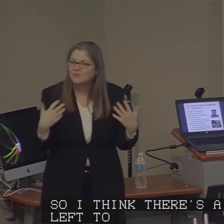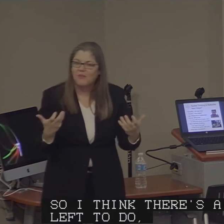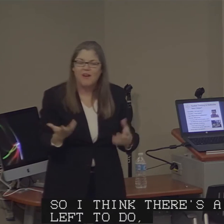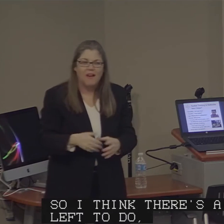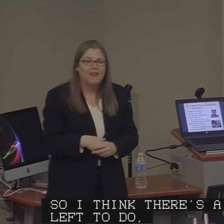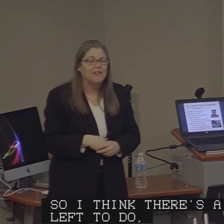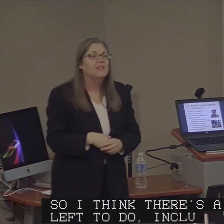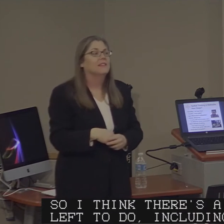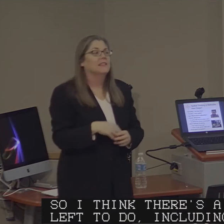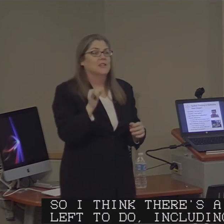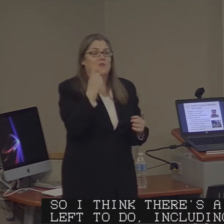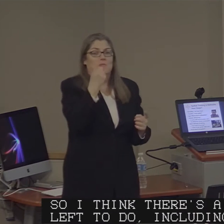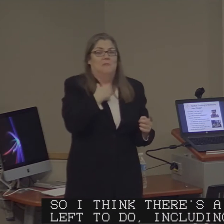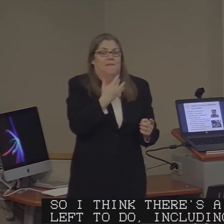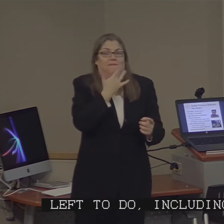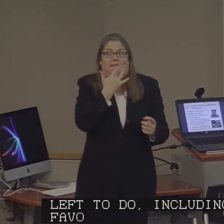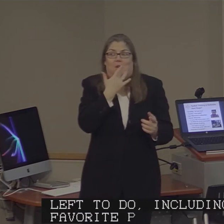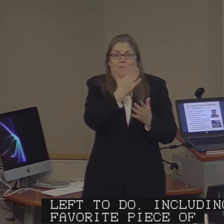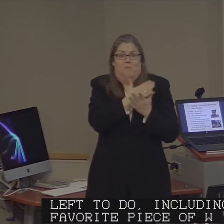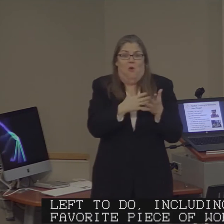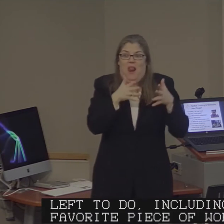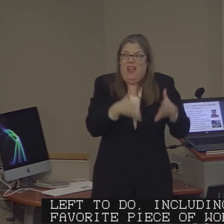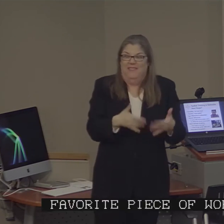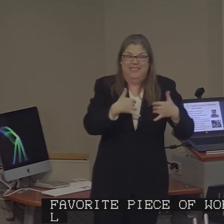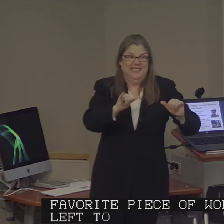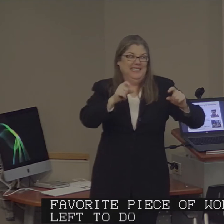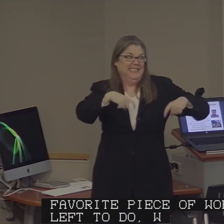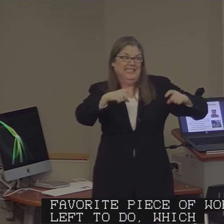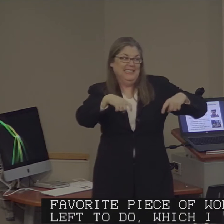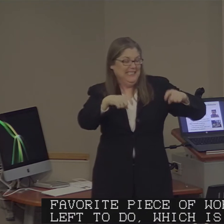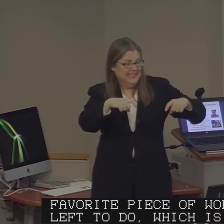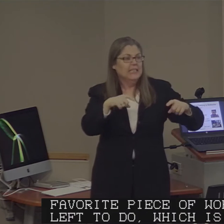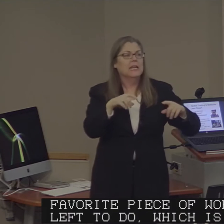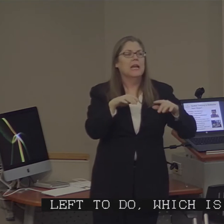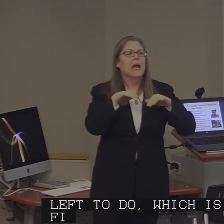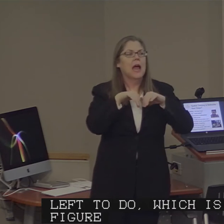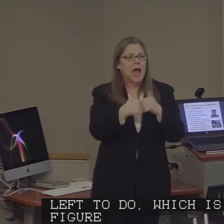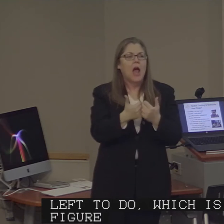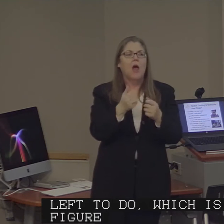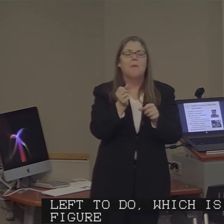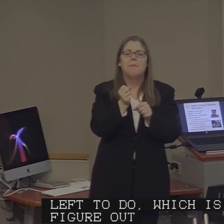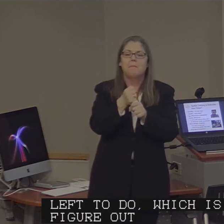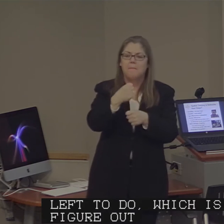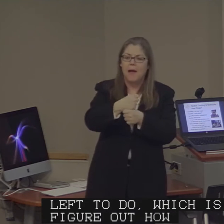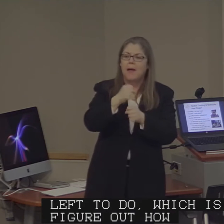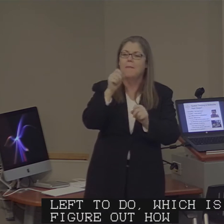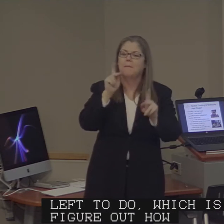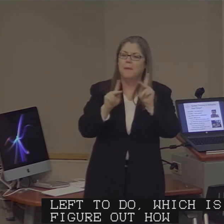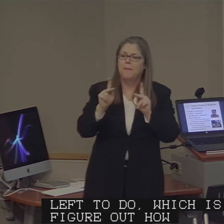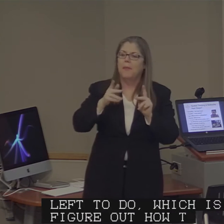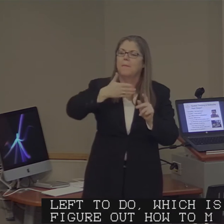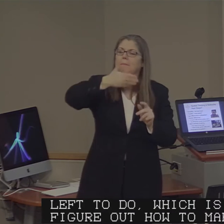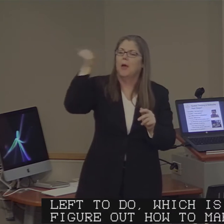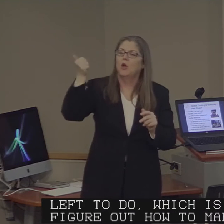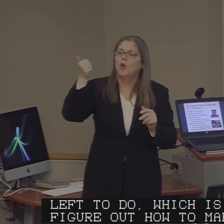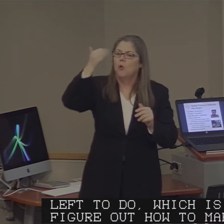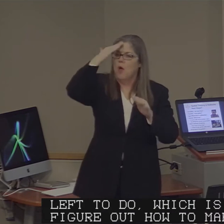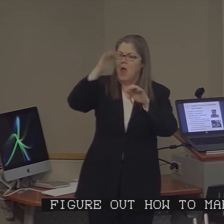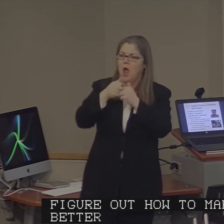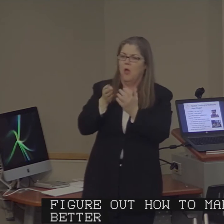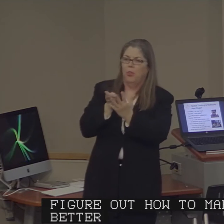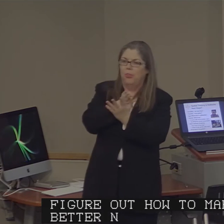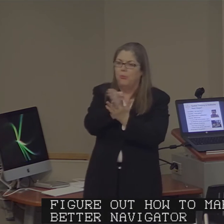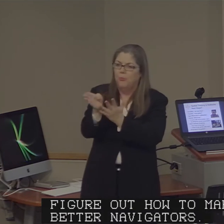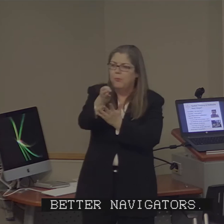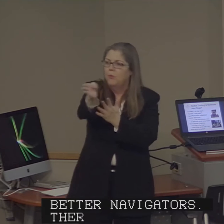of work that's left to do, which is how to figure out how to make people better navigators. There's been very, very little